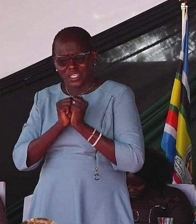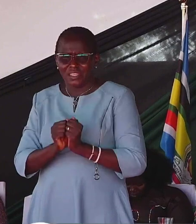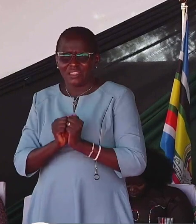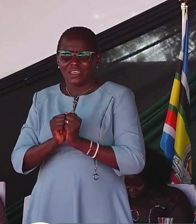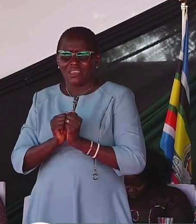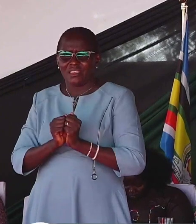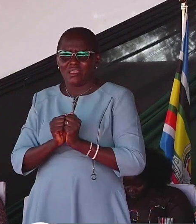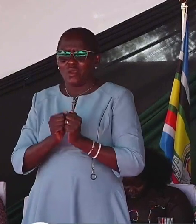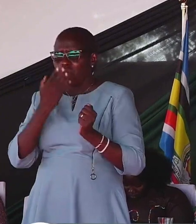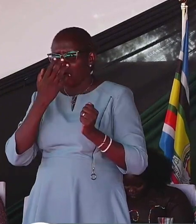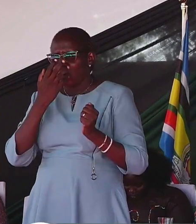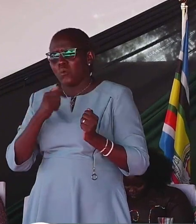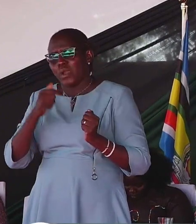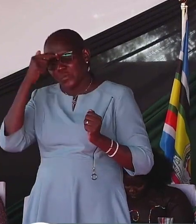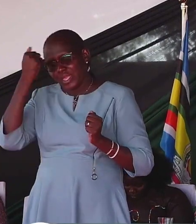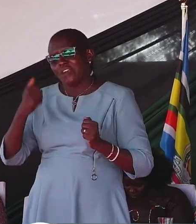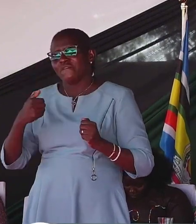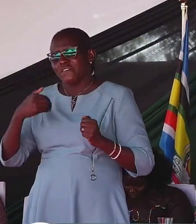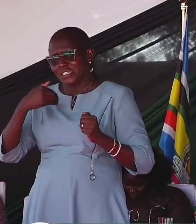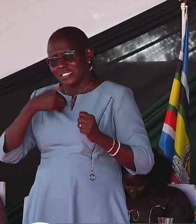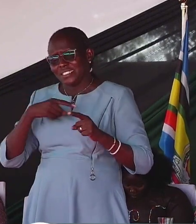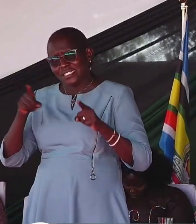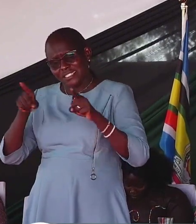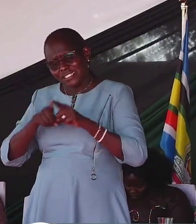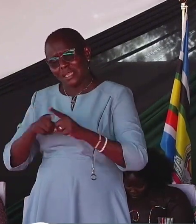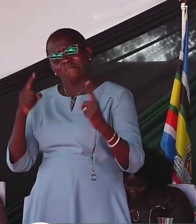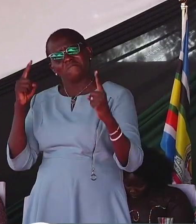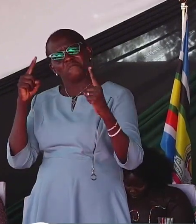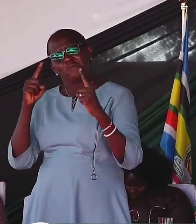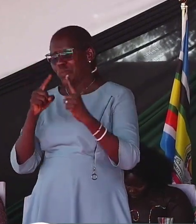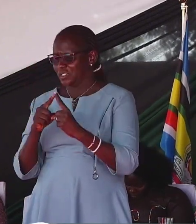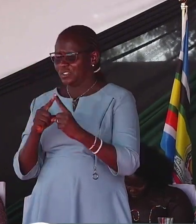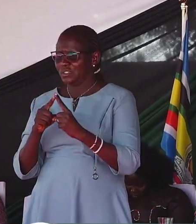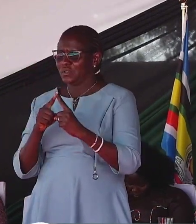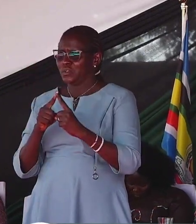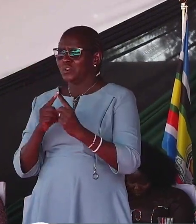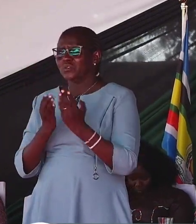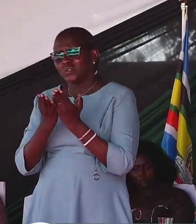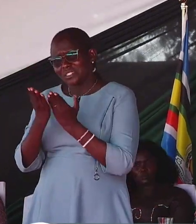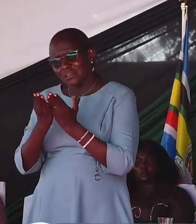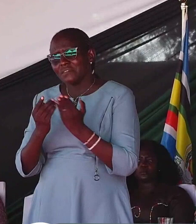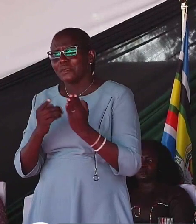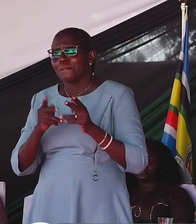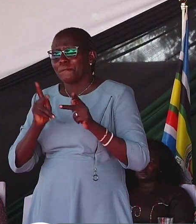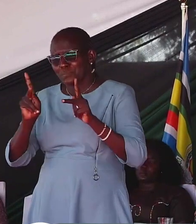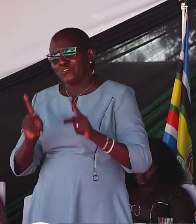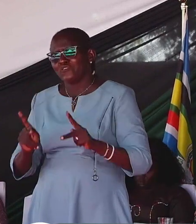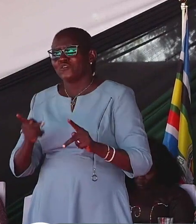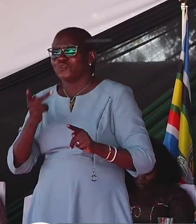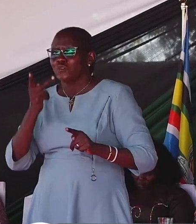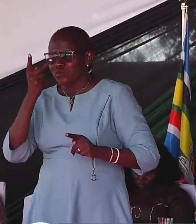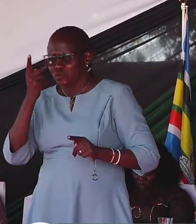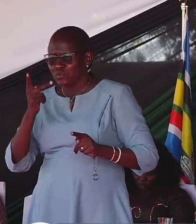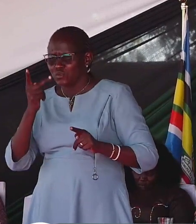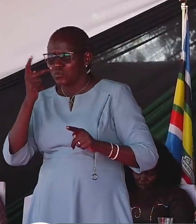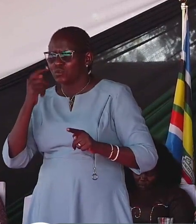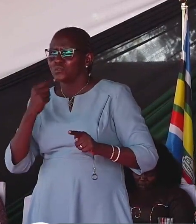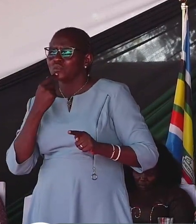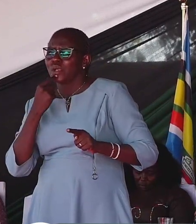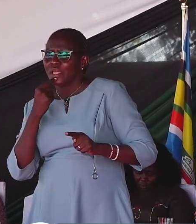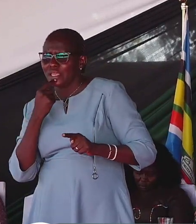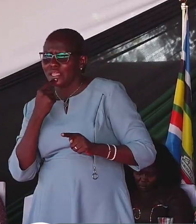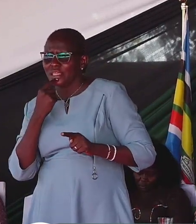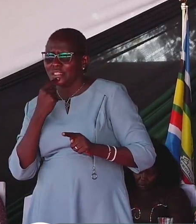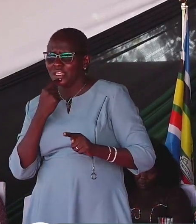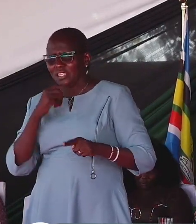a common objective, we have a common mission to serve the people of Turkana and ensure that we have pulled them out of that